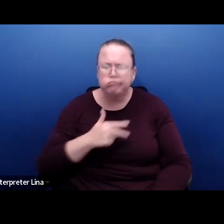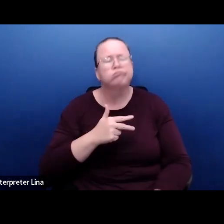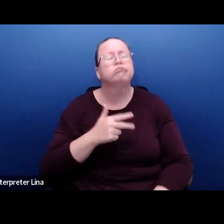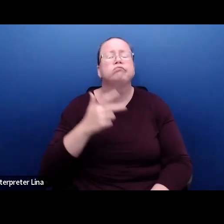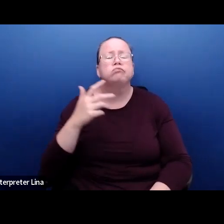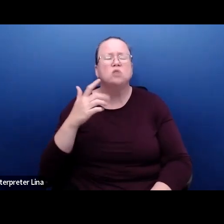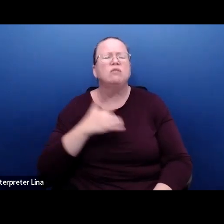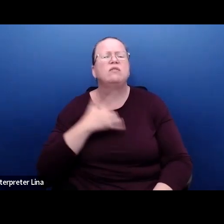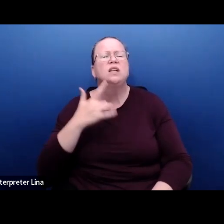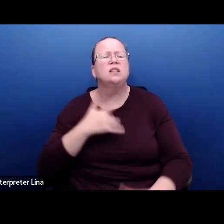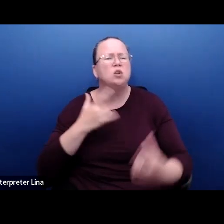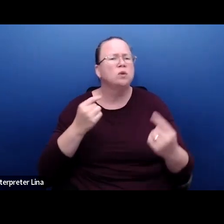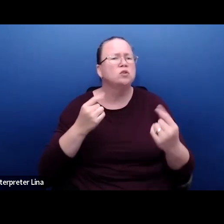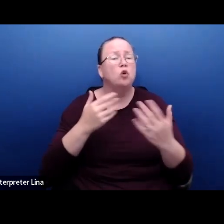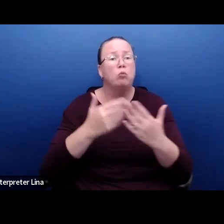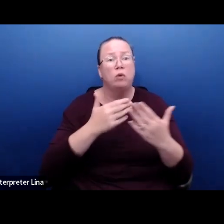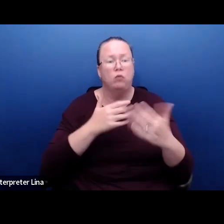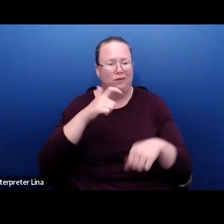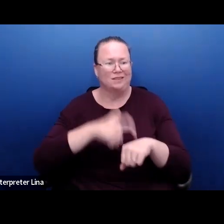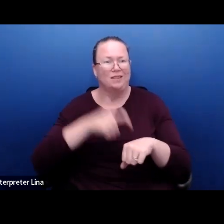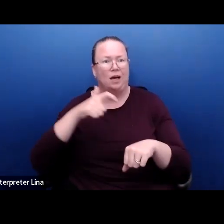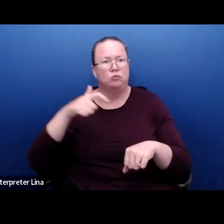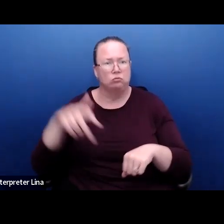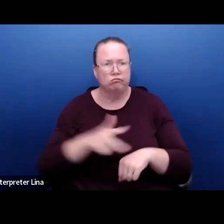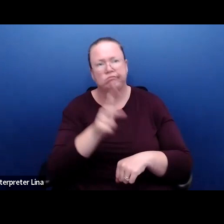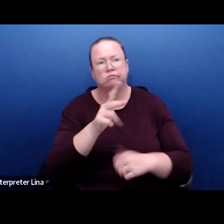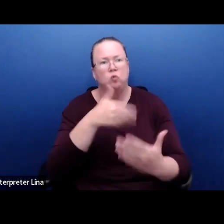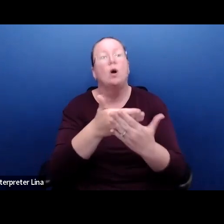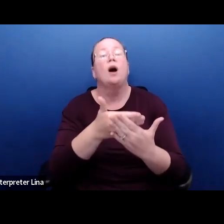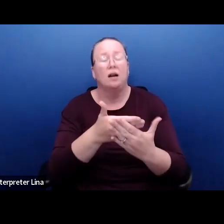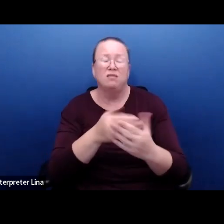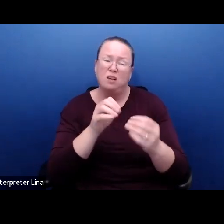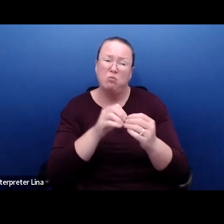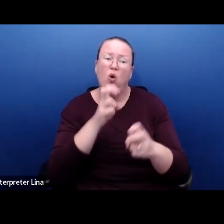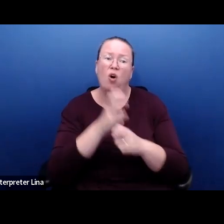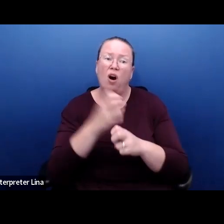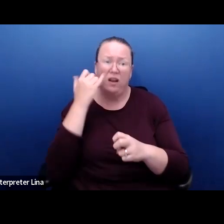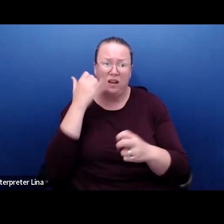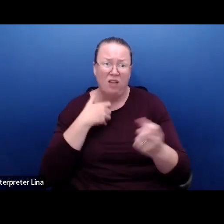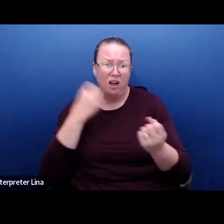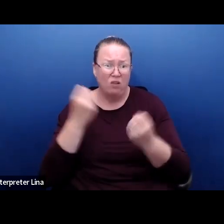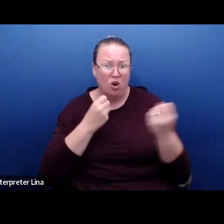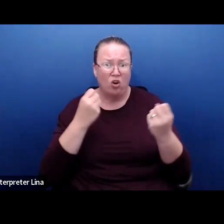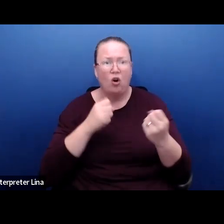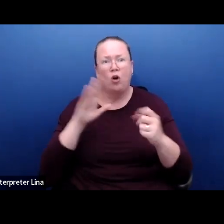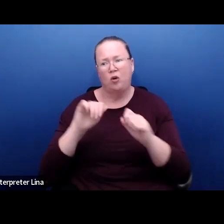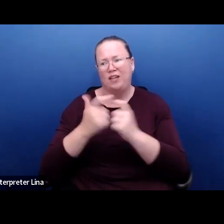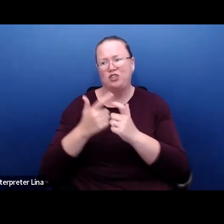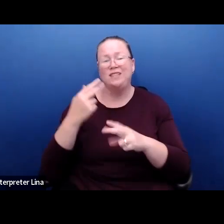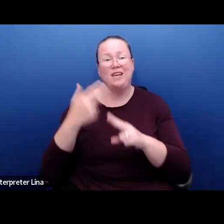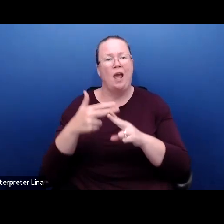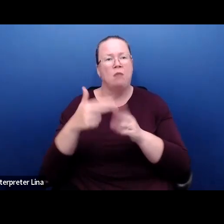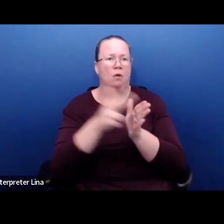a sense of what to do before it's actually time to pull in. That's harder if you have a vehicle that has the name of your agency on the